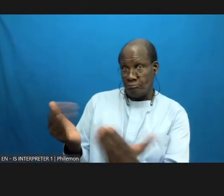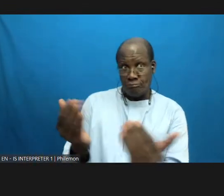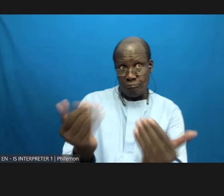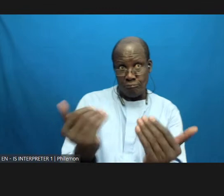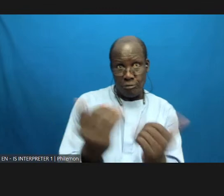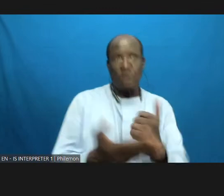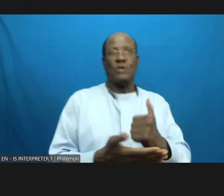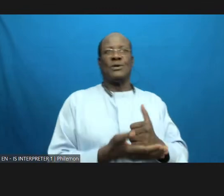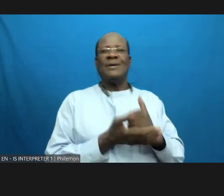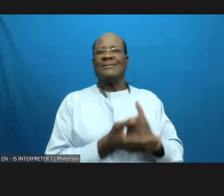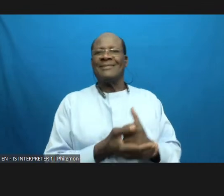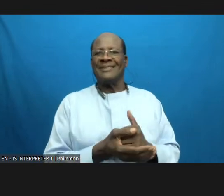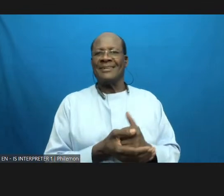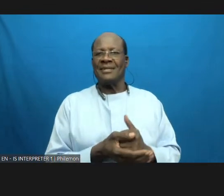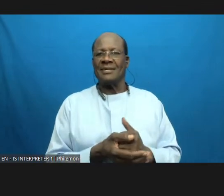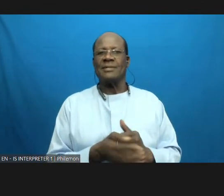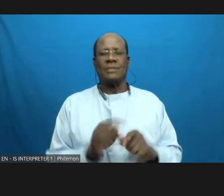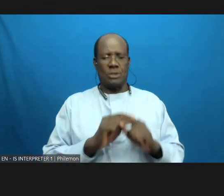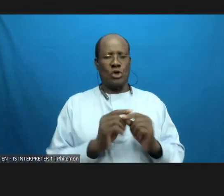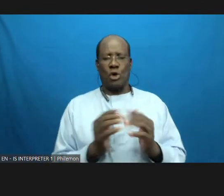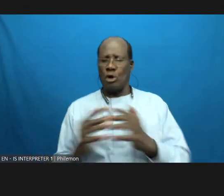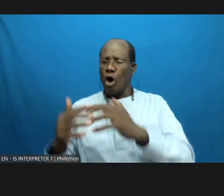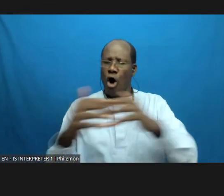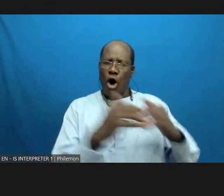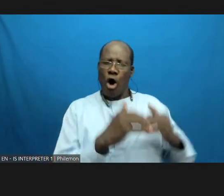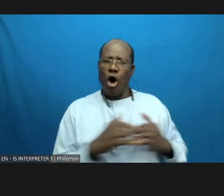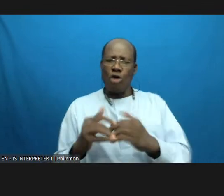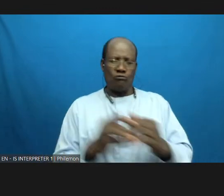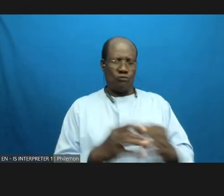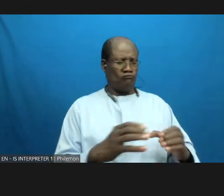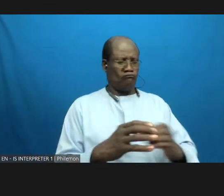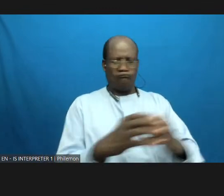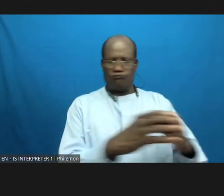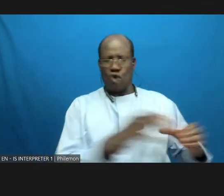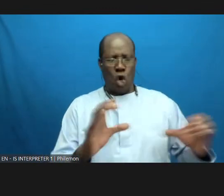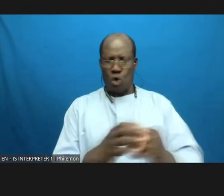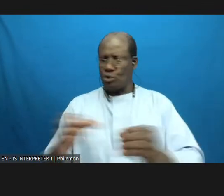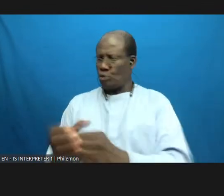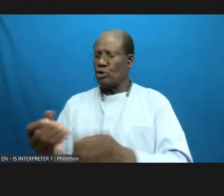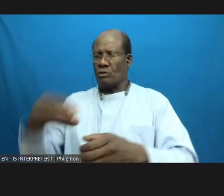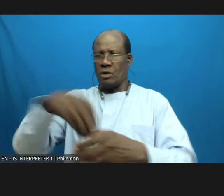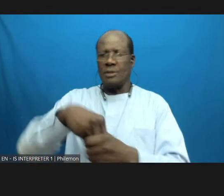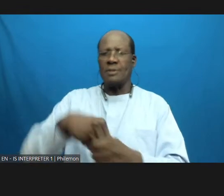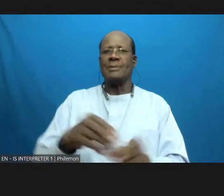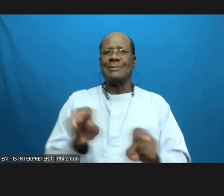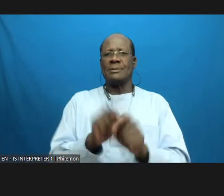cities social cohesion and enhancement of social inclusion as per UN Resolution